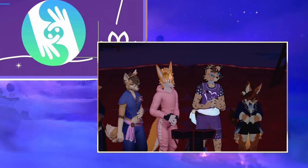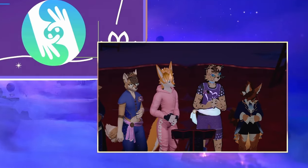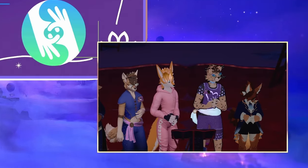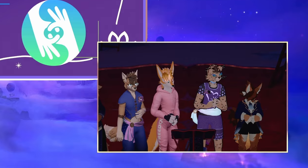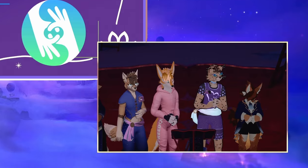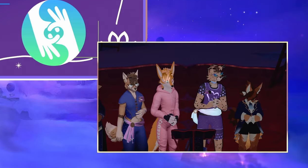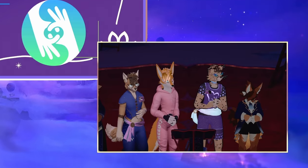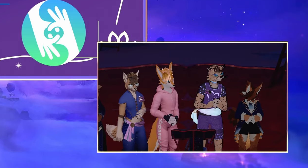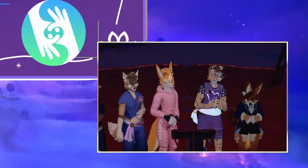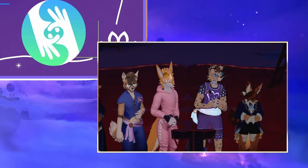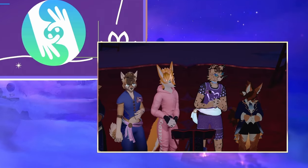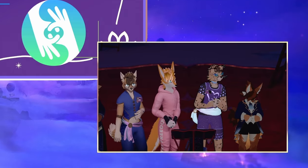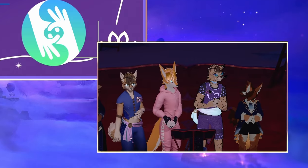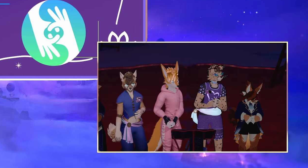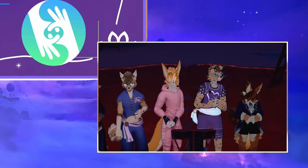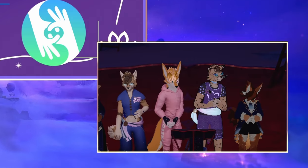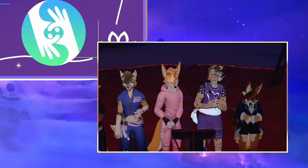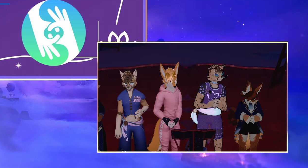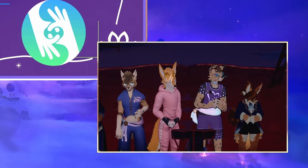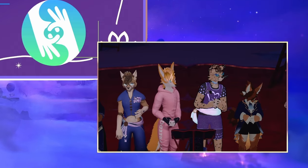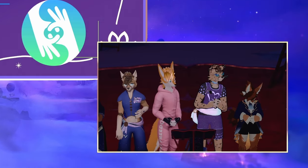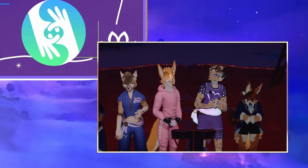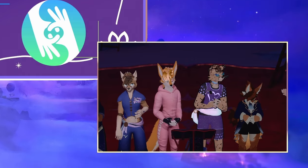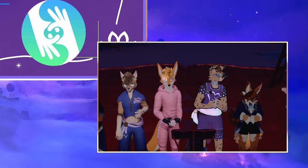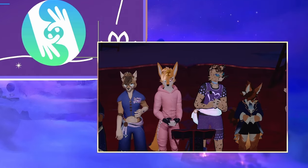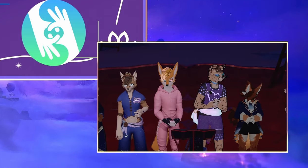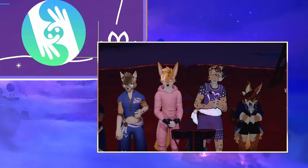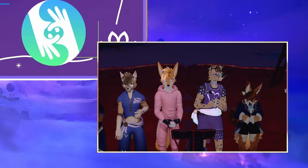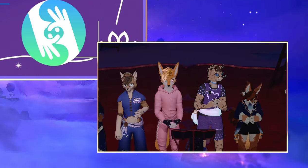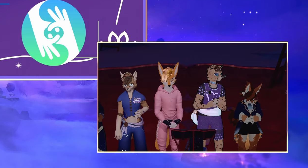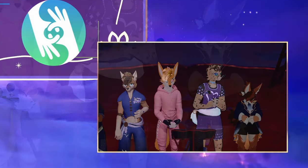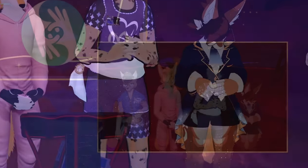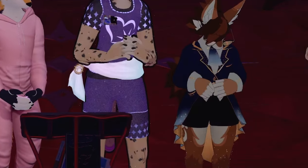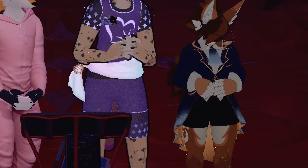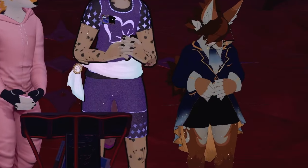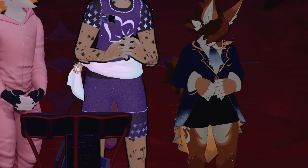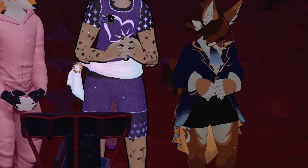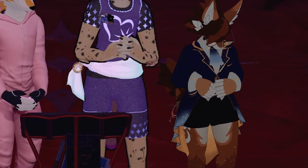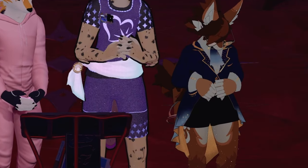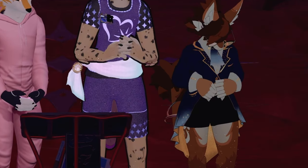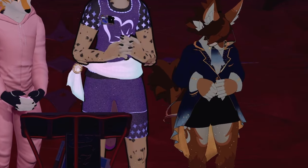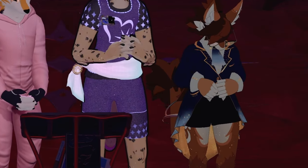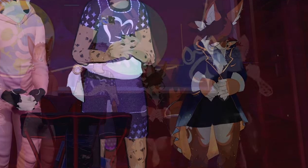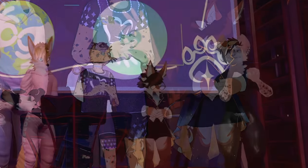Well, that works. So yeah, to find us, this is our link,